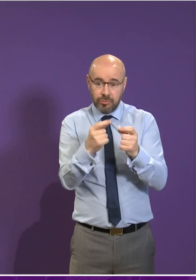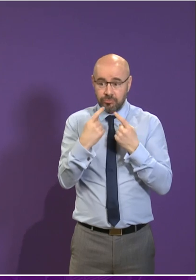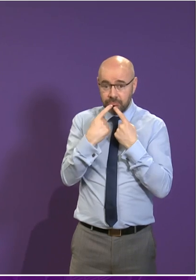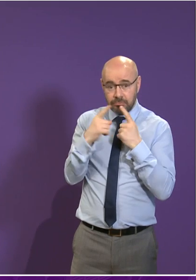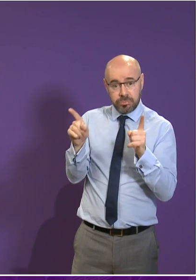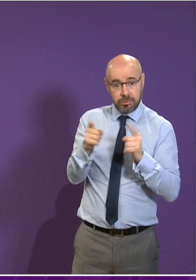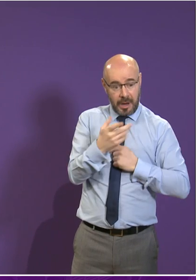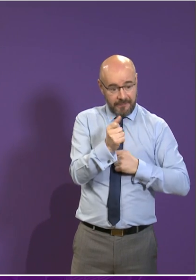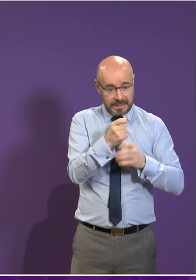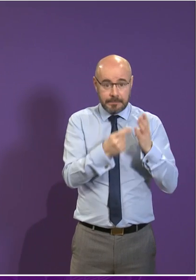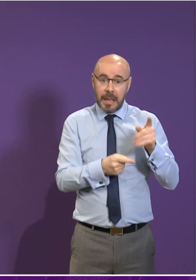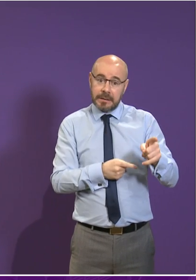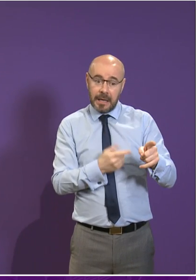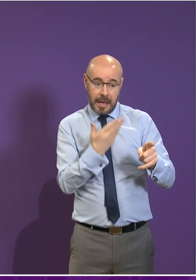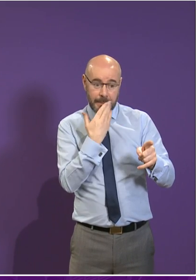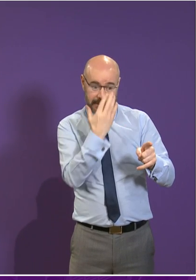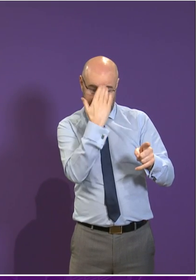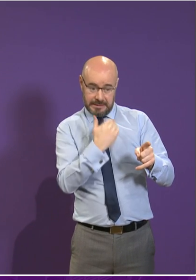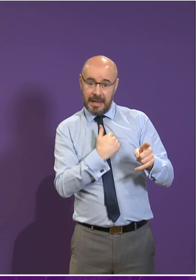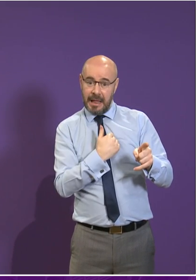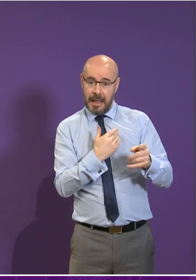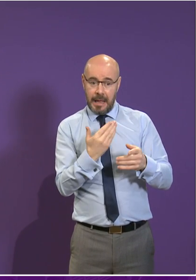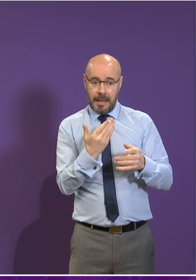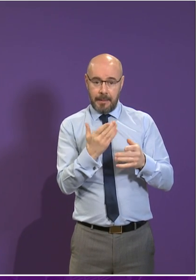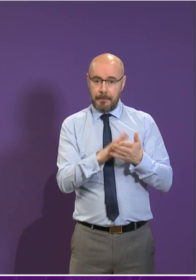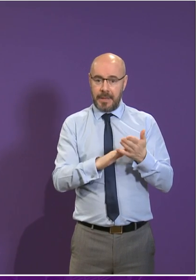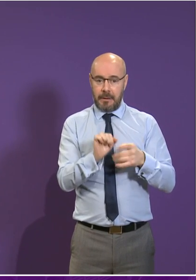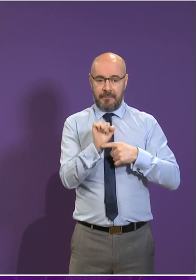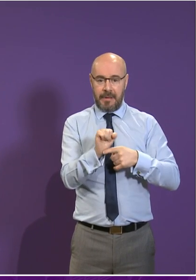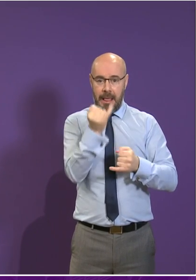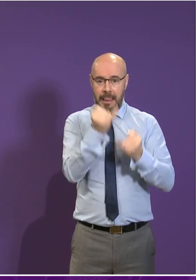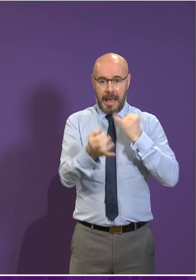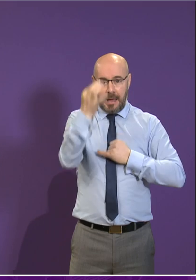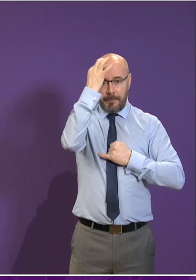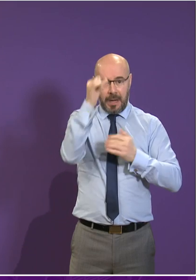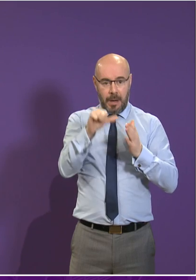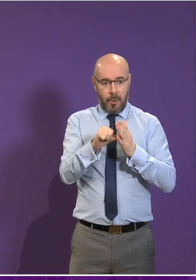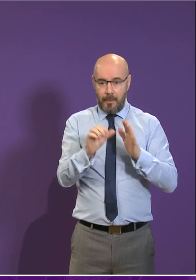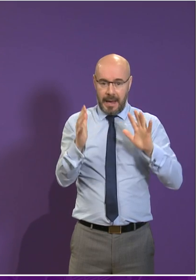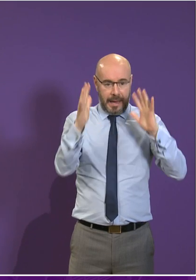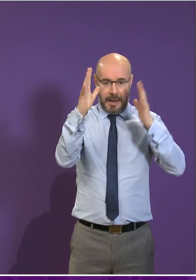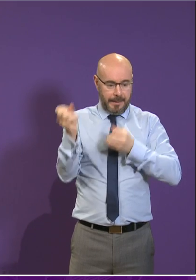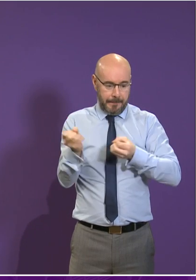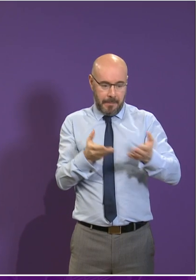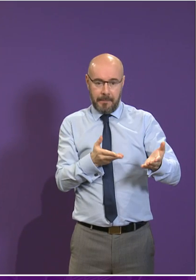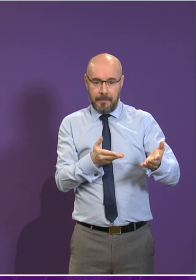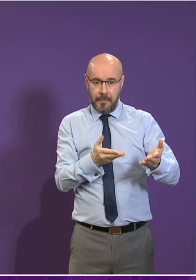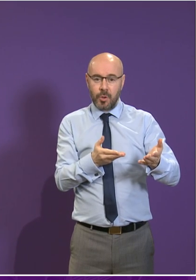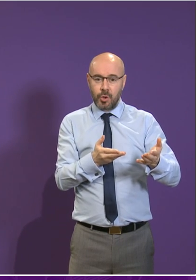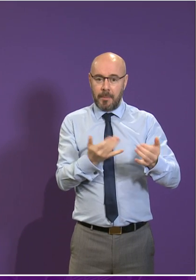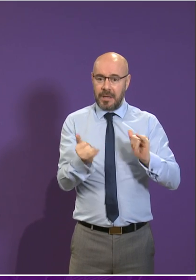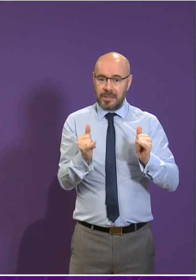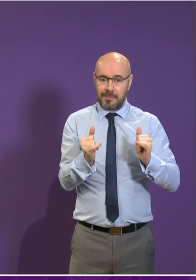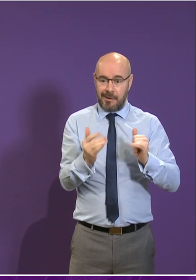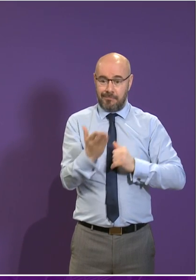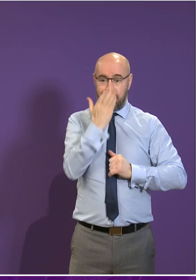declaration as they possibly can so that they don't have that last minute problem and issue, because obviously they'll do everything that they can to help, but if it's been left too